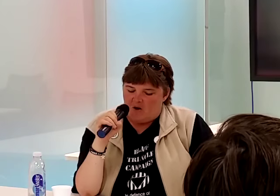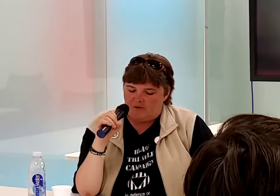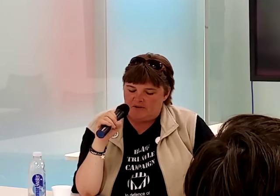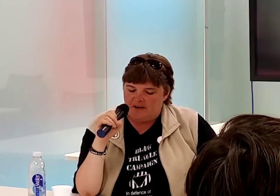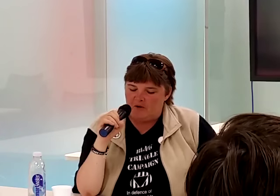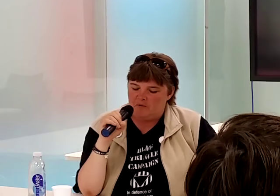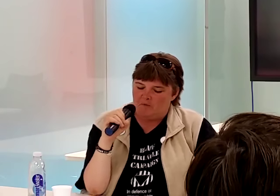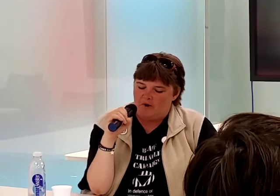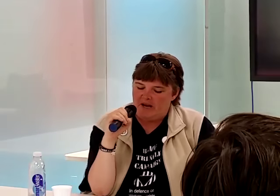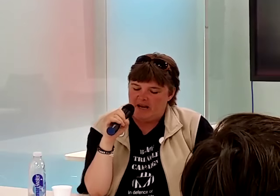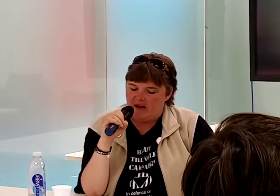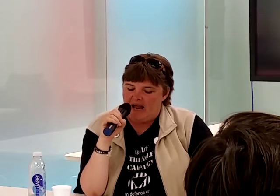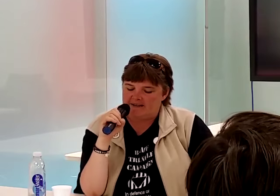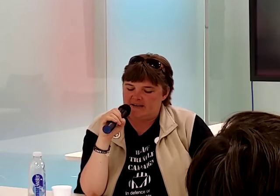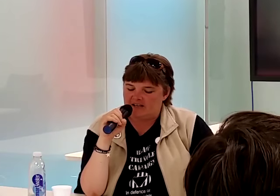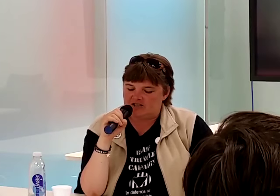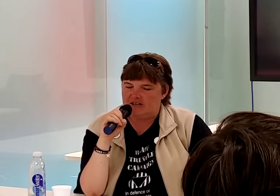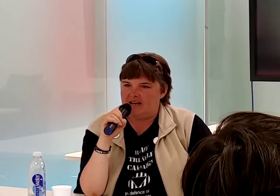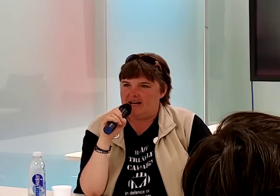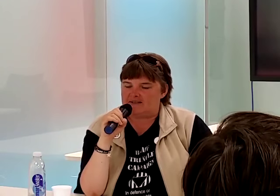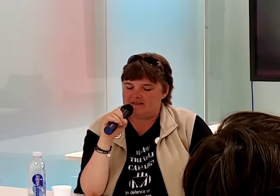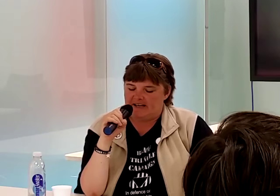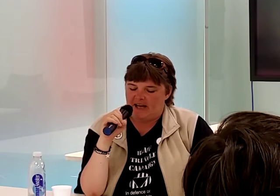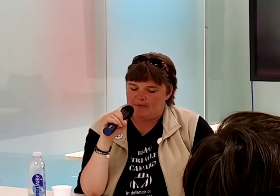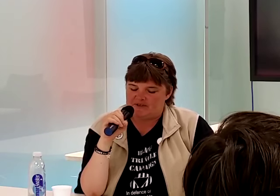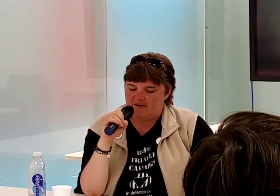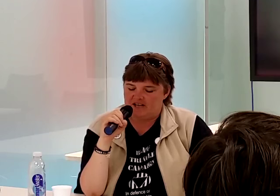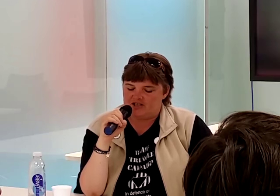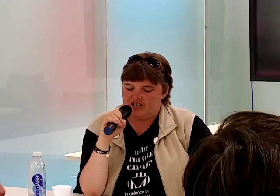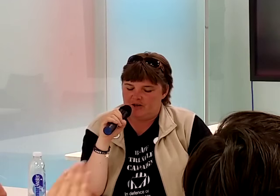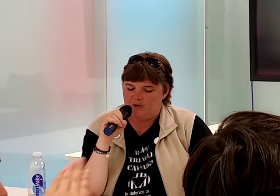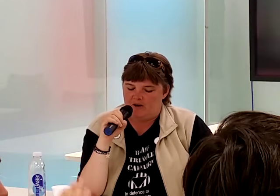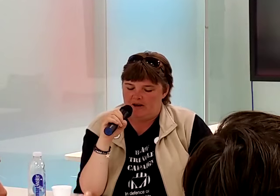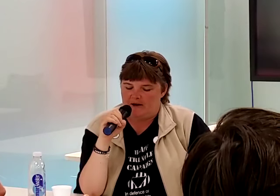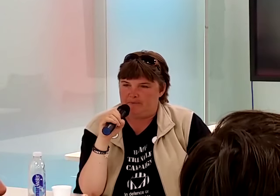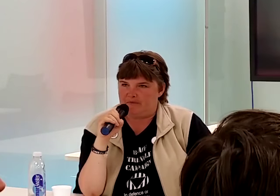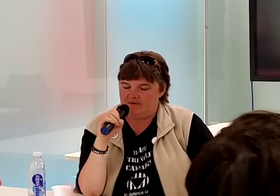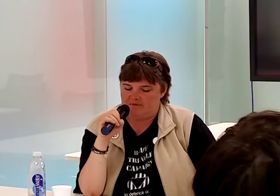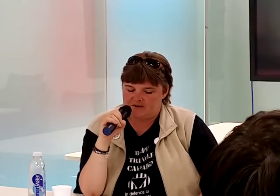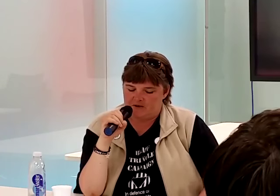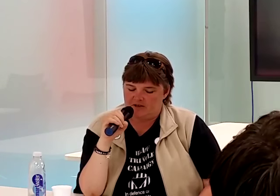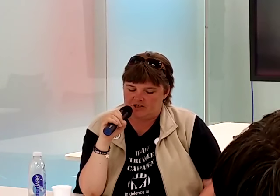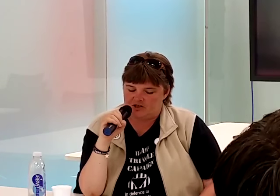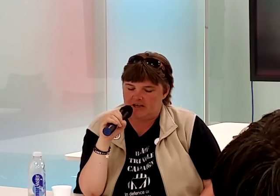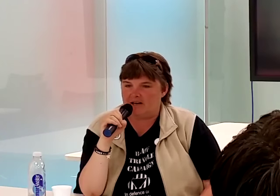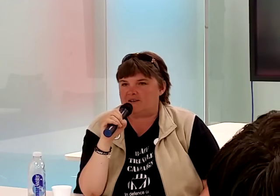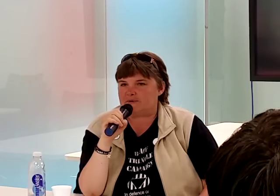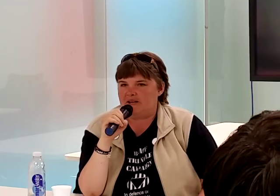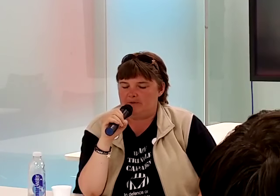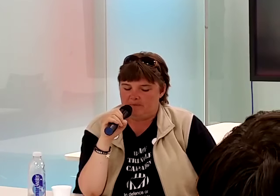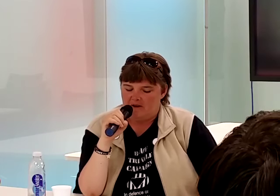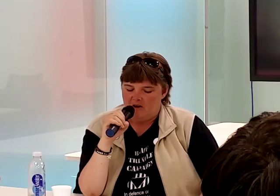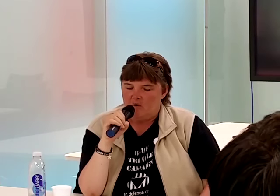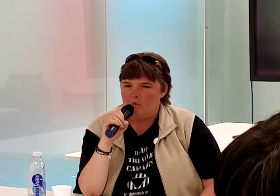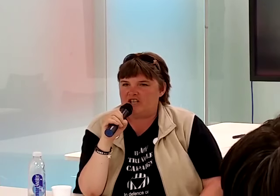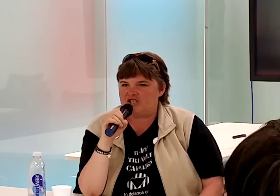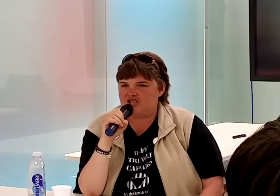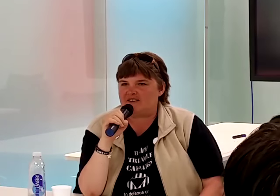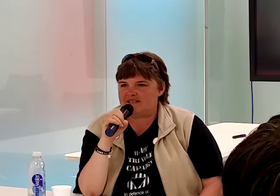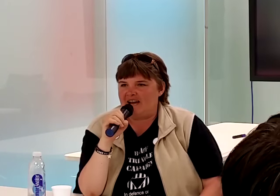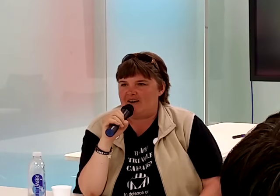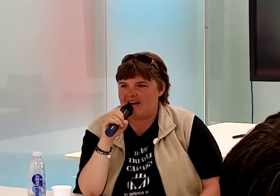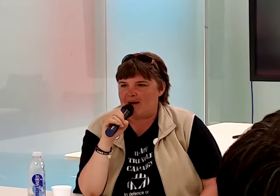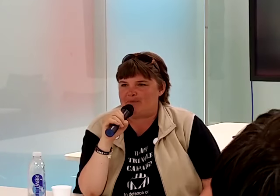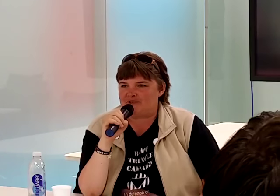And, you know, we had an action outside Capita HQ in Victoria Street last week.